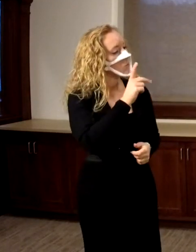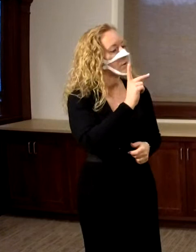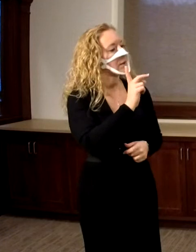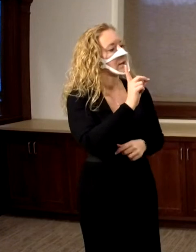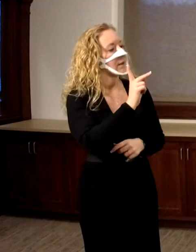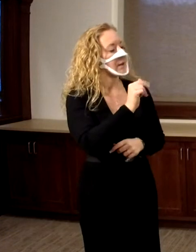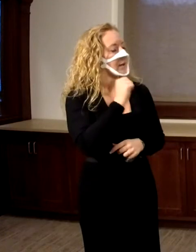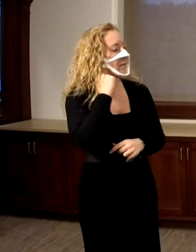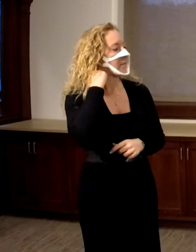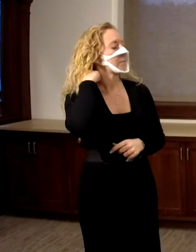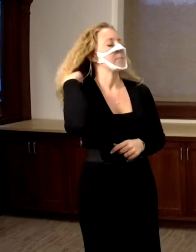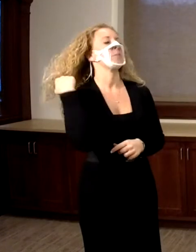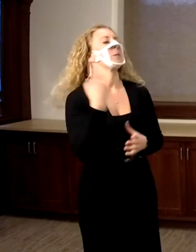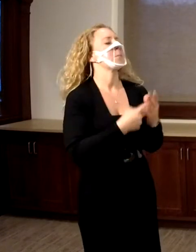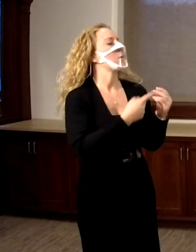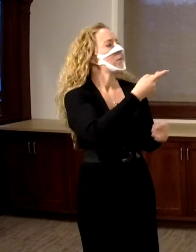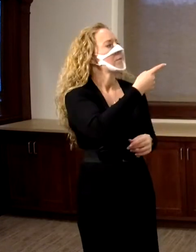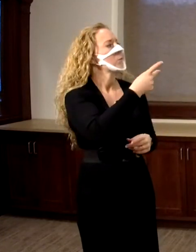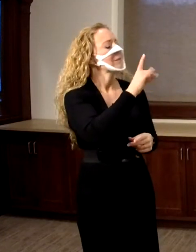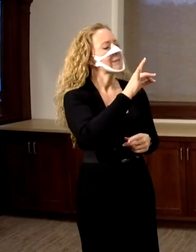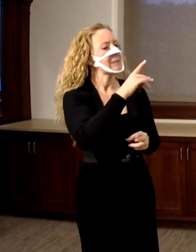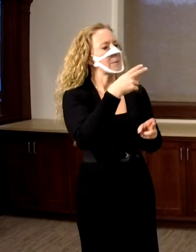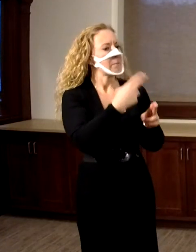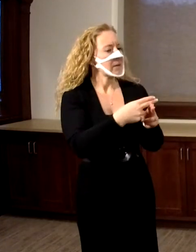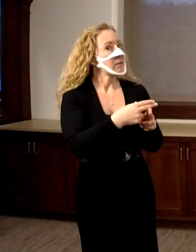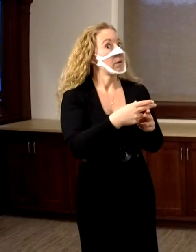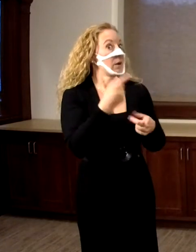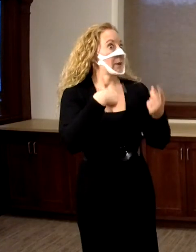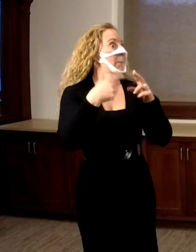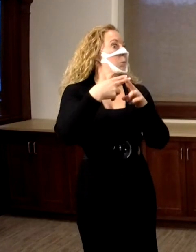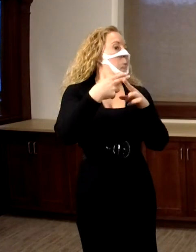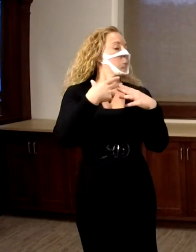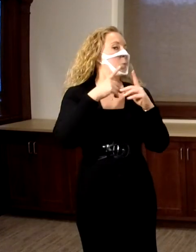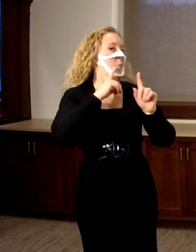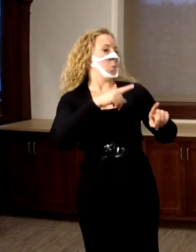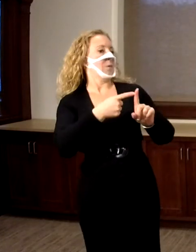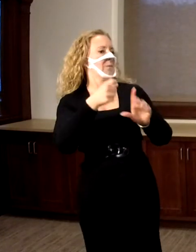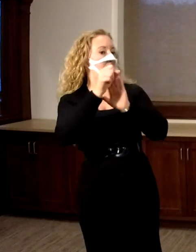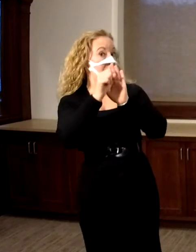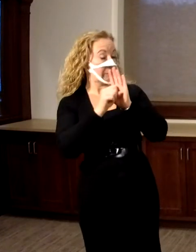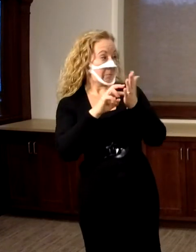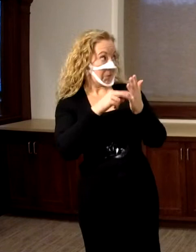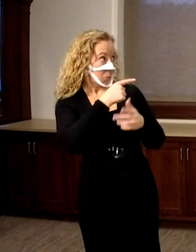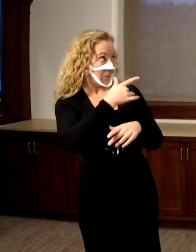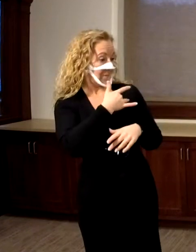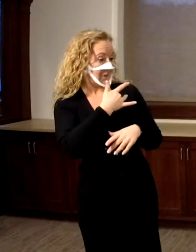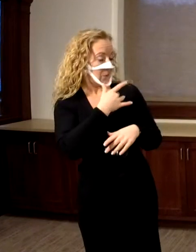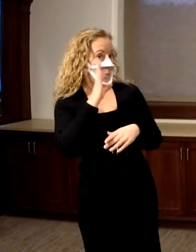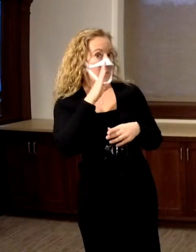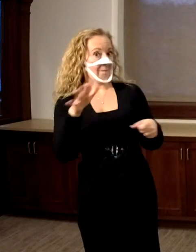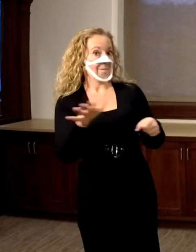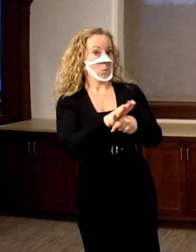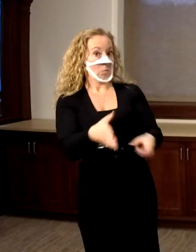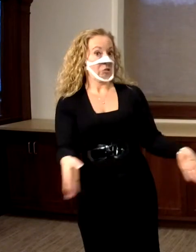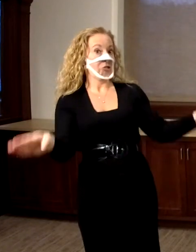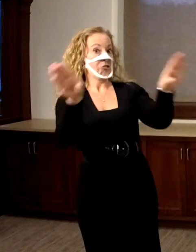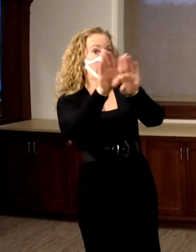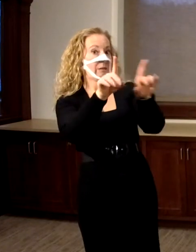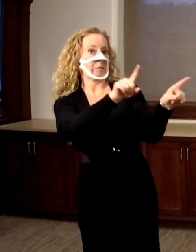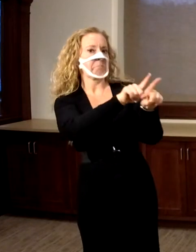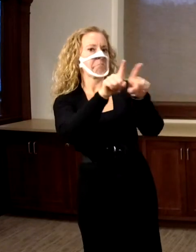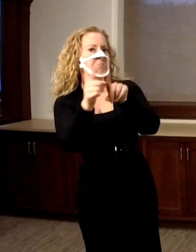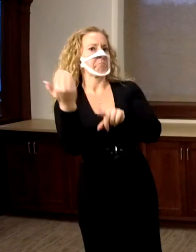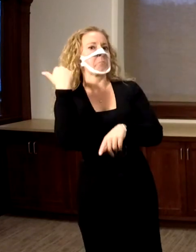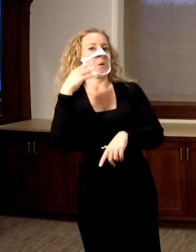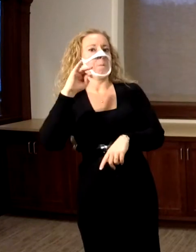KDKA. You have both referenced forthcoming health orders from the state. Do you anticipate a complete shutdown similar to the one that